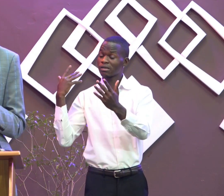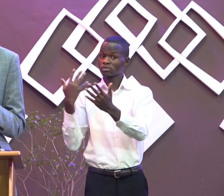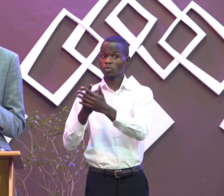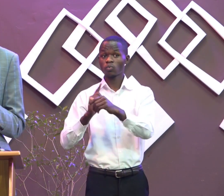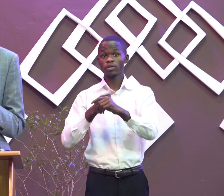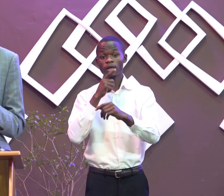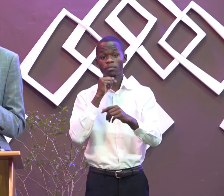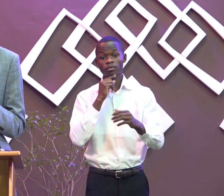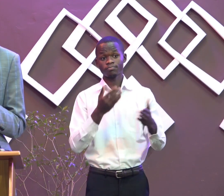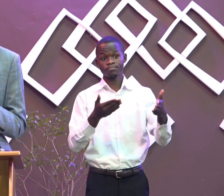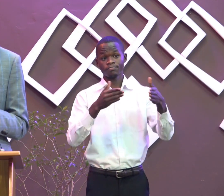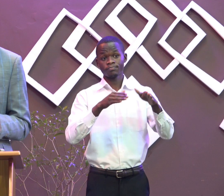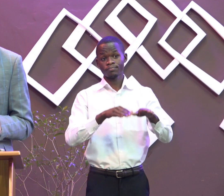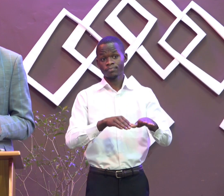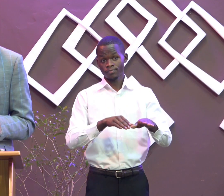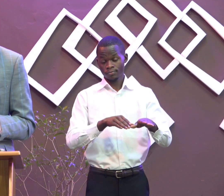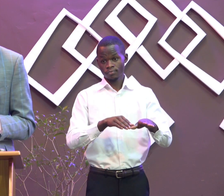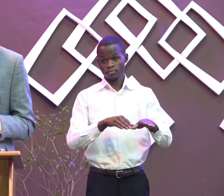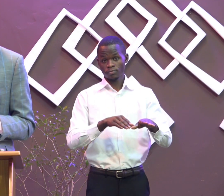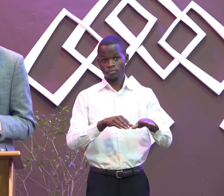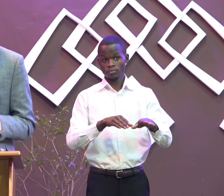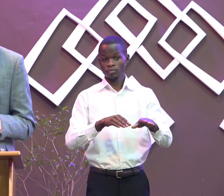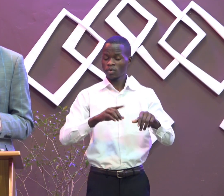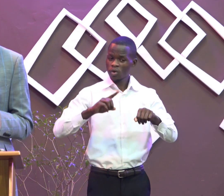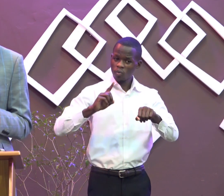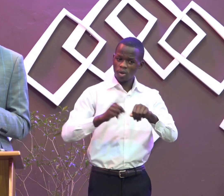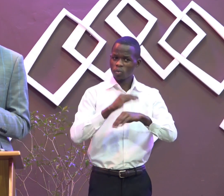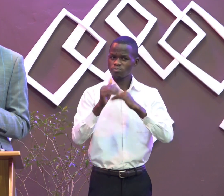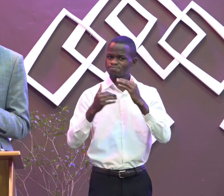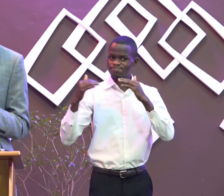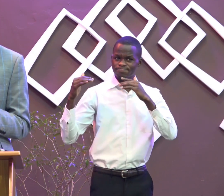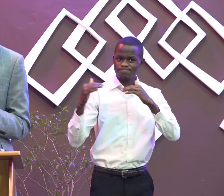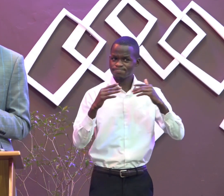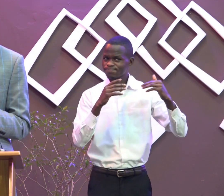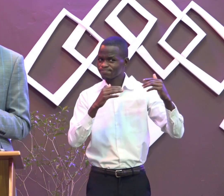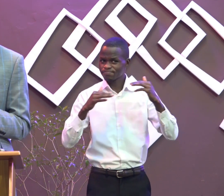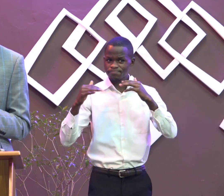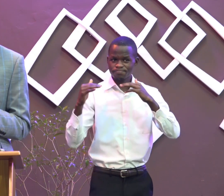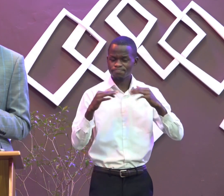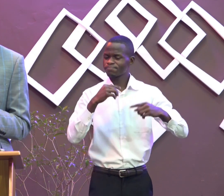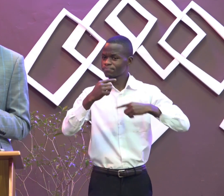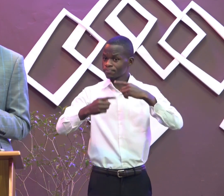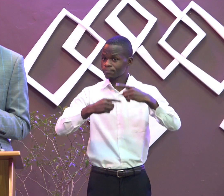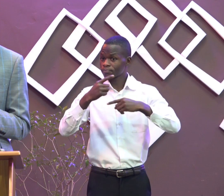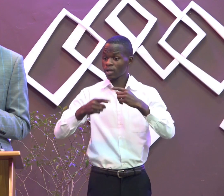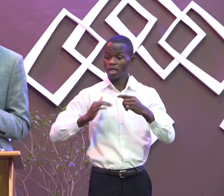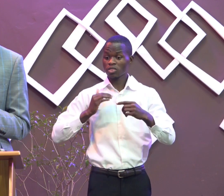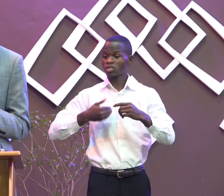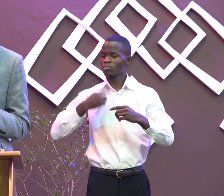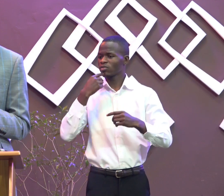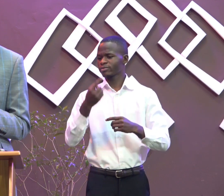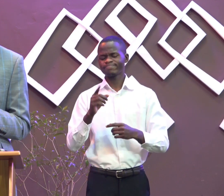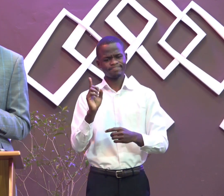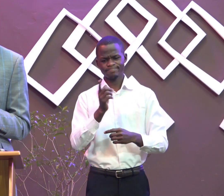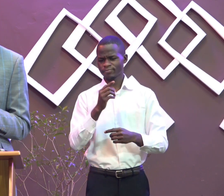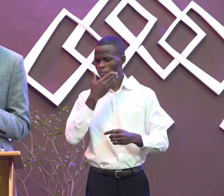passed on, he was the one keeping our money. Omuliro bwe gweyongera omungi omukyala n'atugamba nti muveewo. Things became so